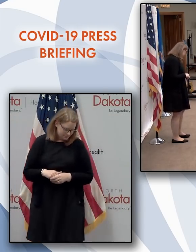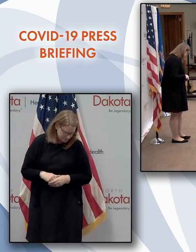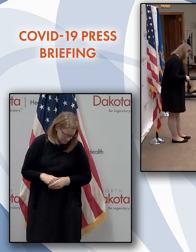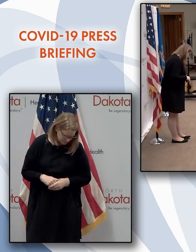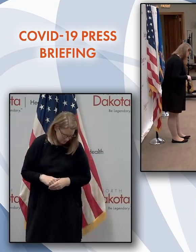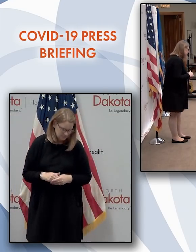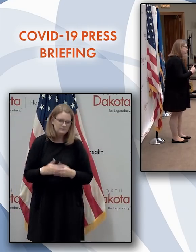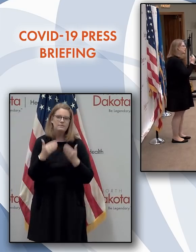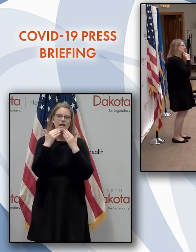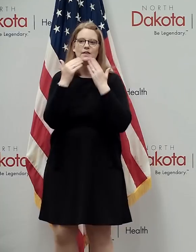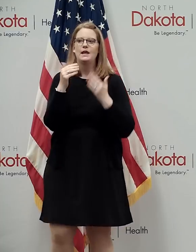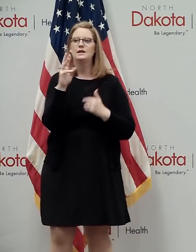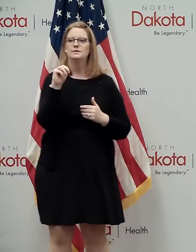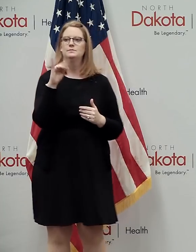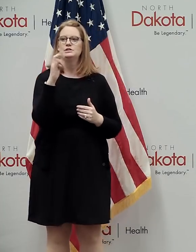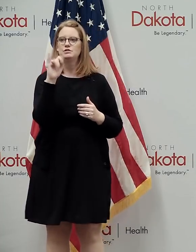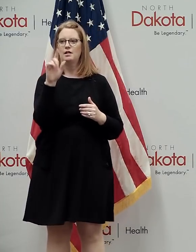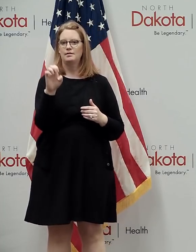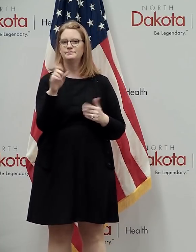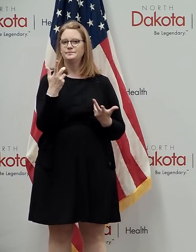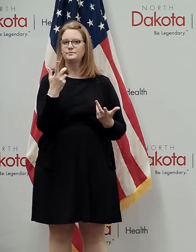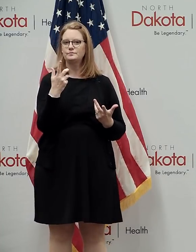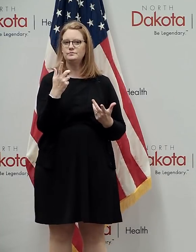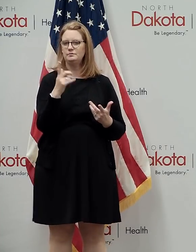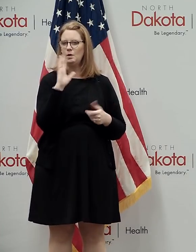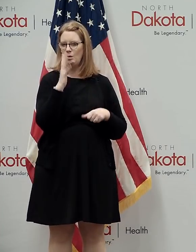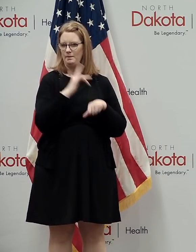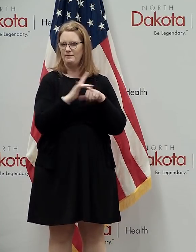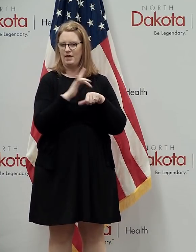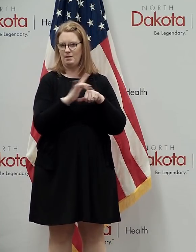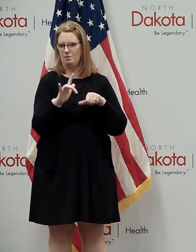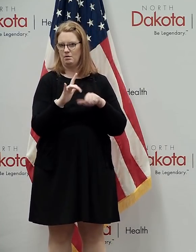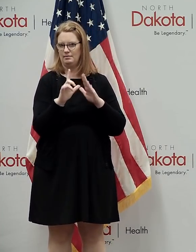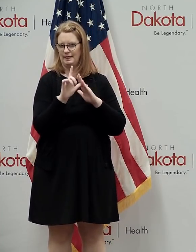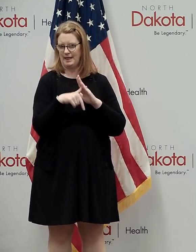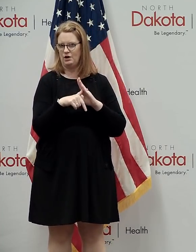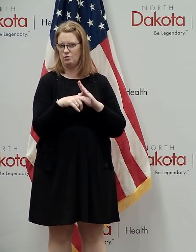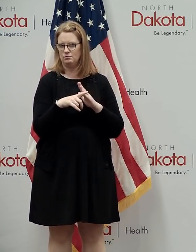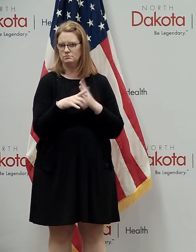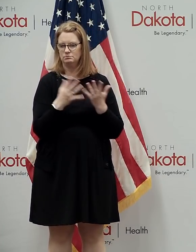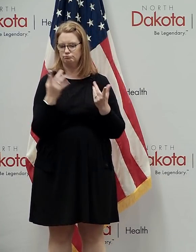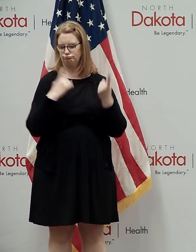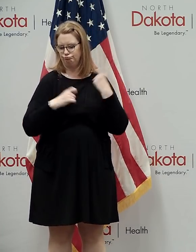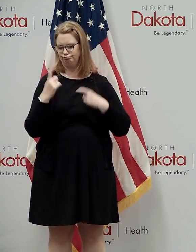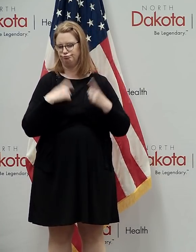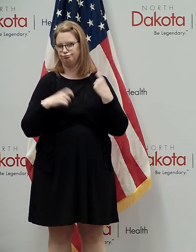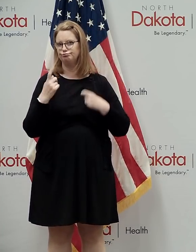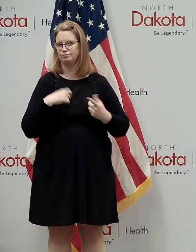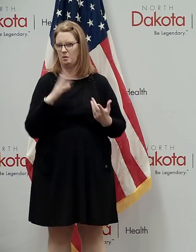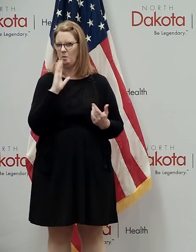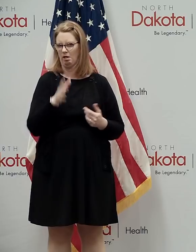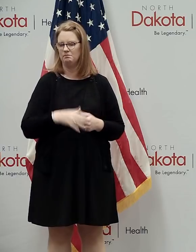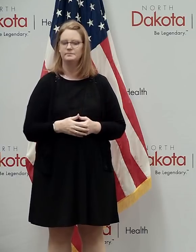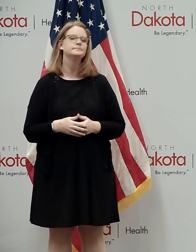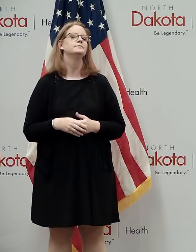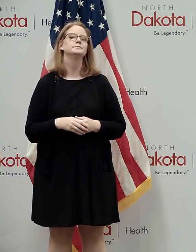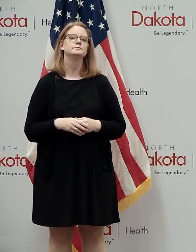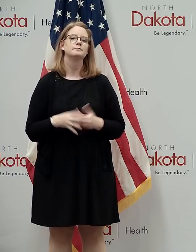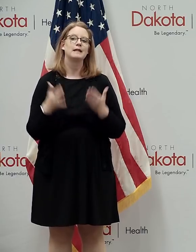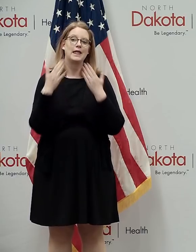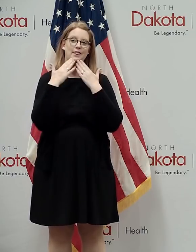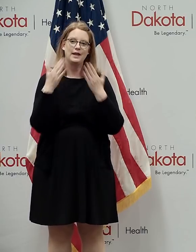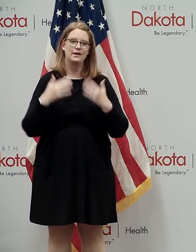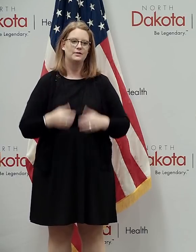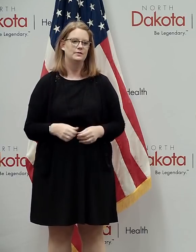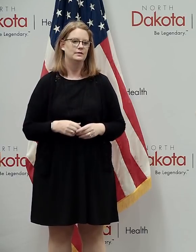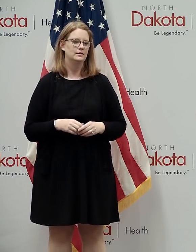Thank you, Michelle. As Michelle said, she'll be available afterwards for questions when we get into Q&A, but thank you for